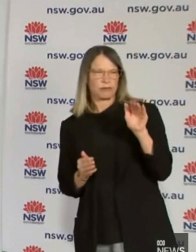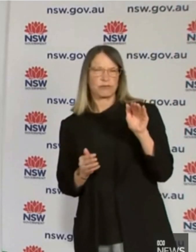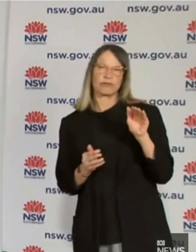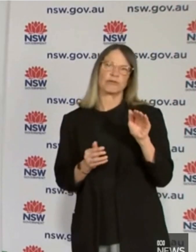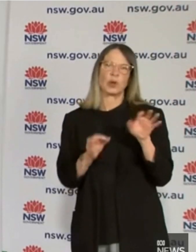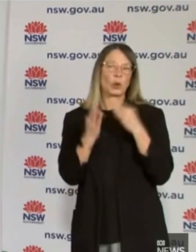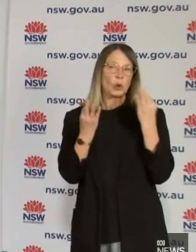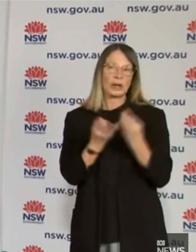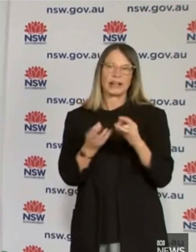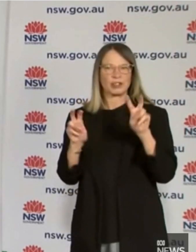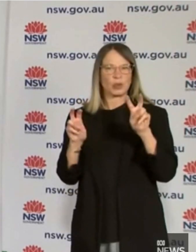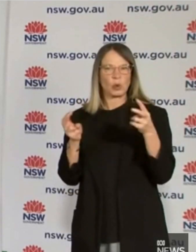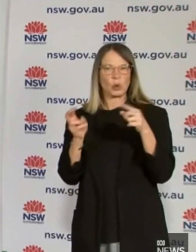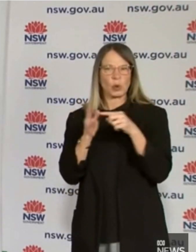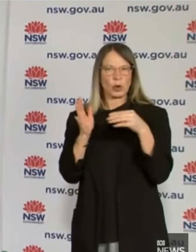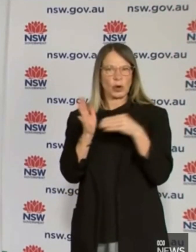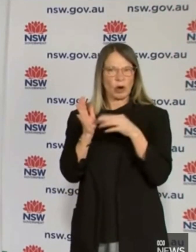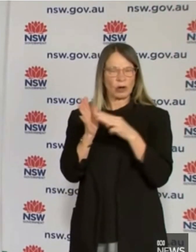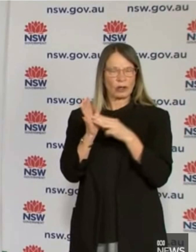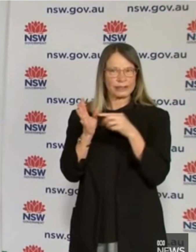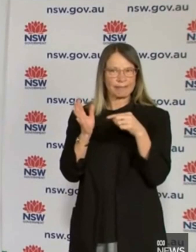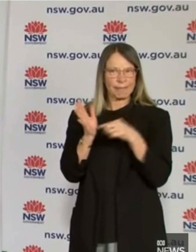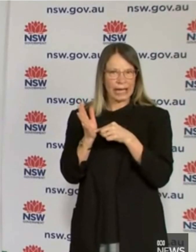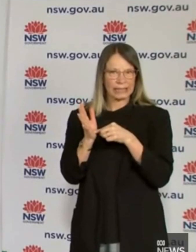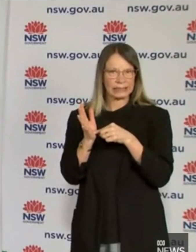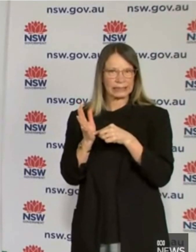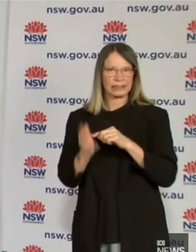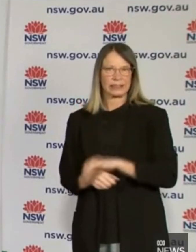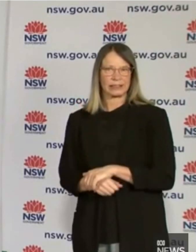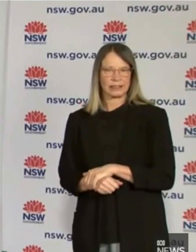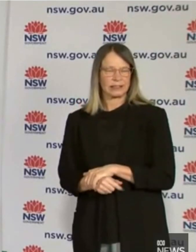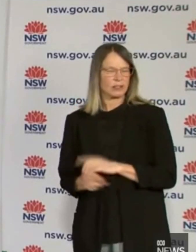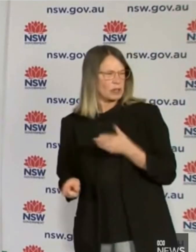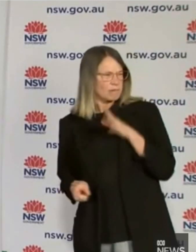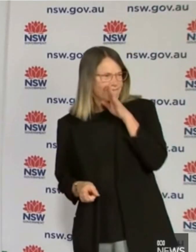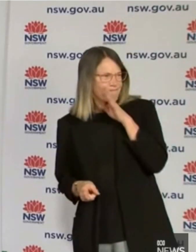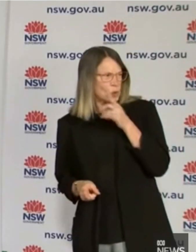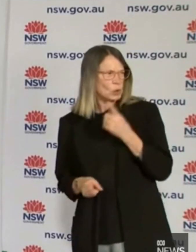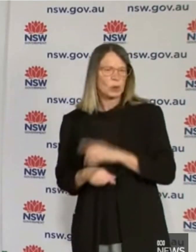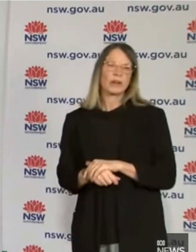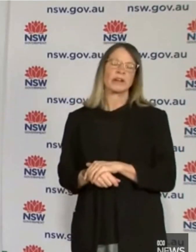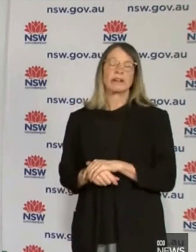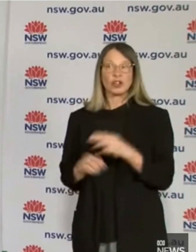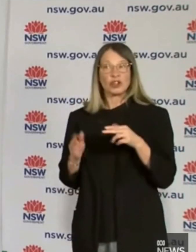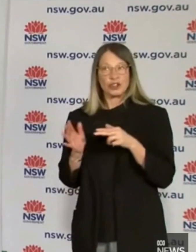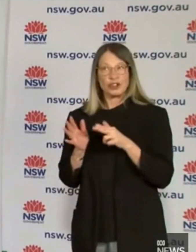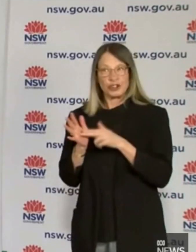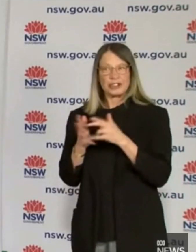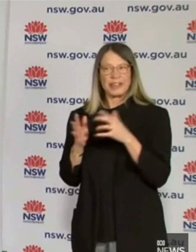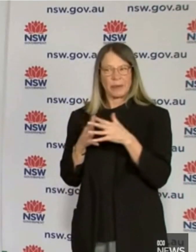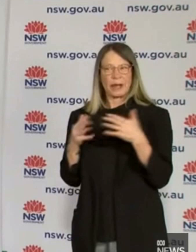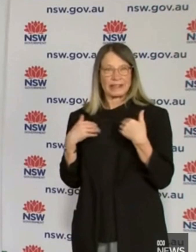personnel. I missed the first part. Is it New South Wales who had put in that request? Health via Oh, yeah, okay. Sorry, yep. Apologies.